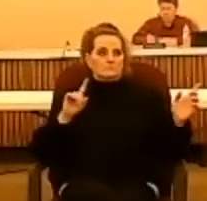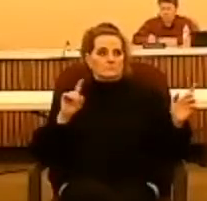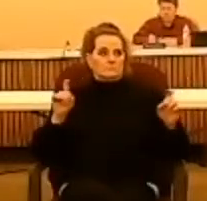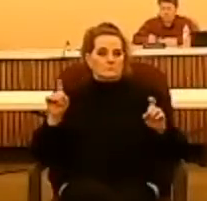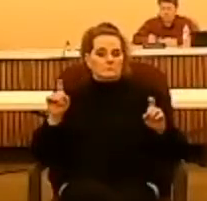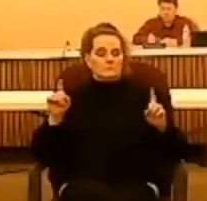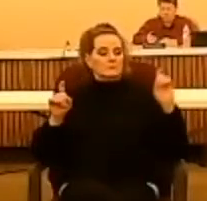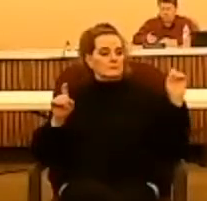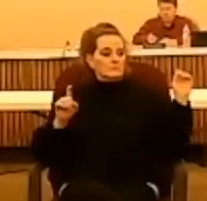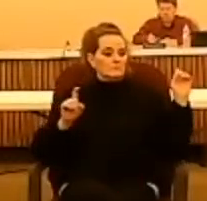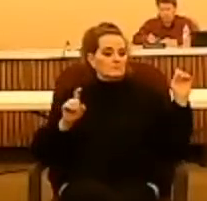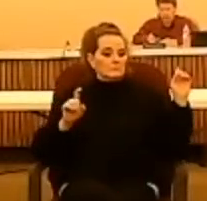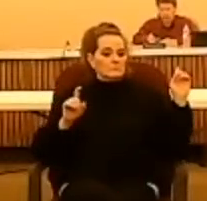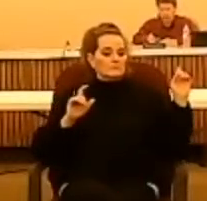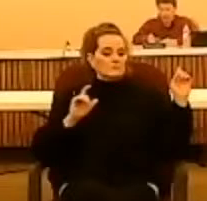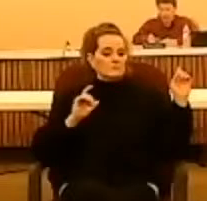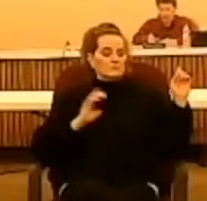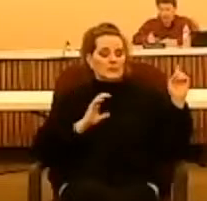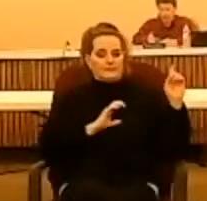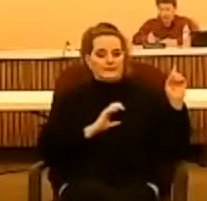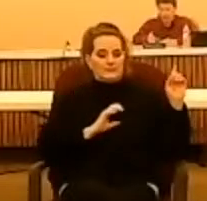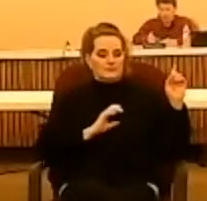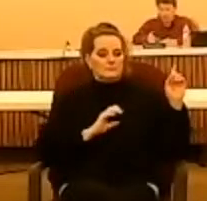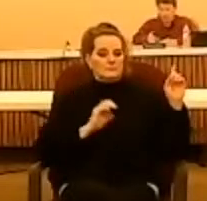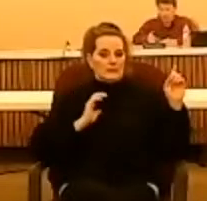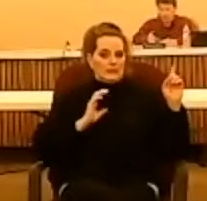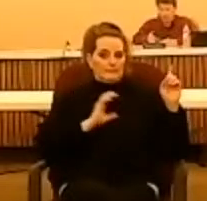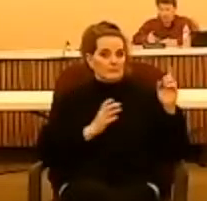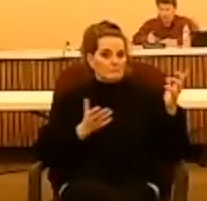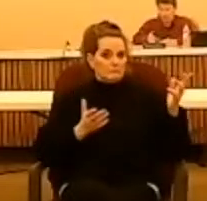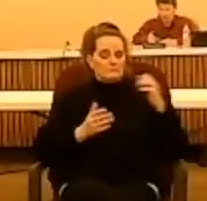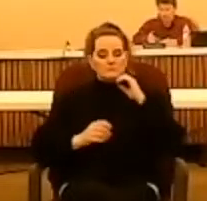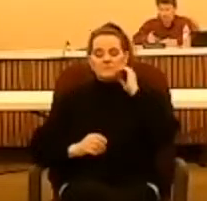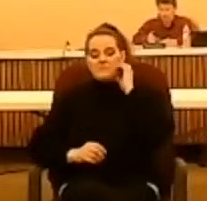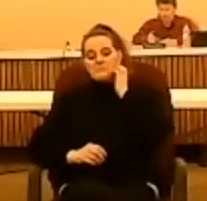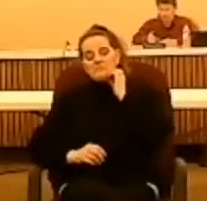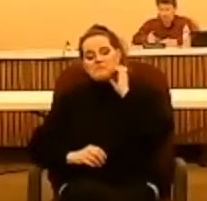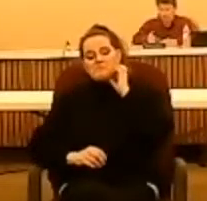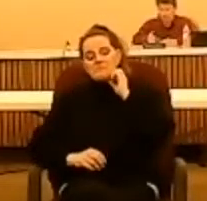Want my committee? We'll get to that in a second.